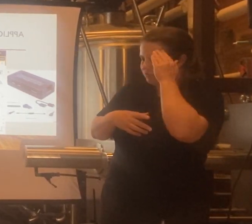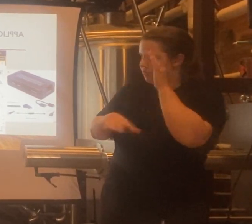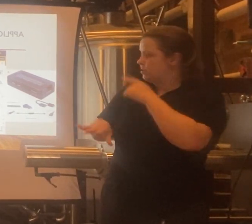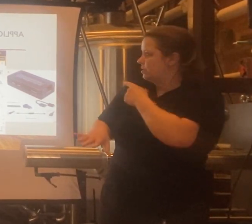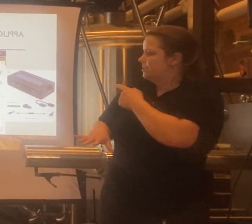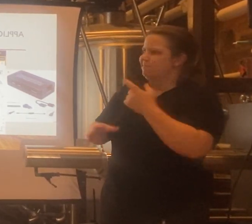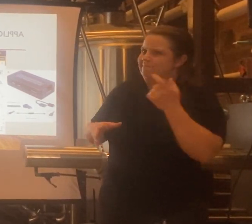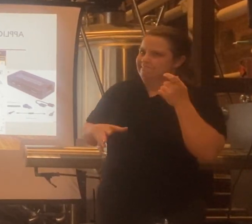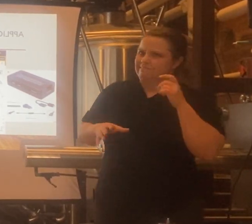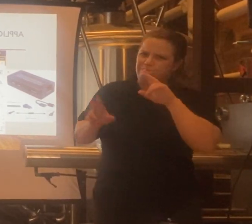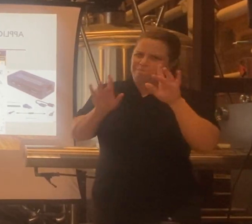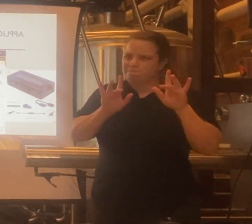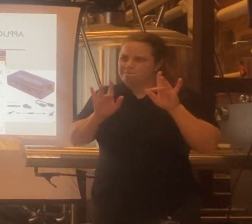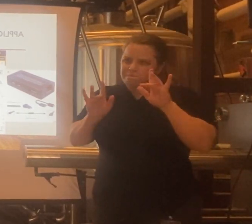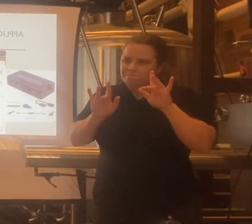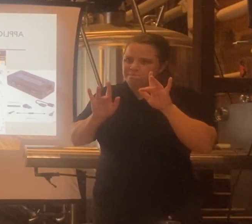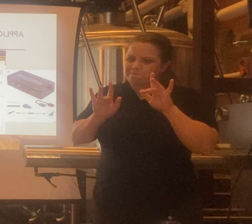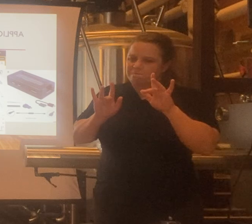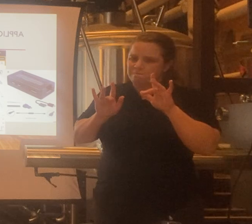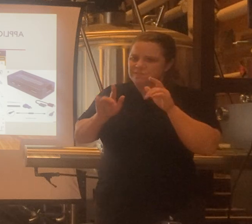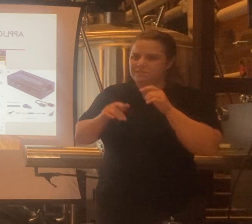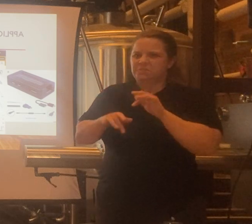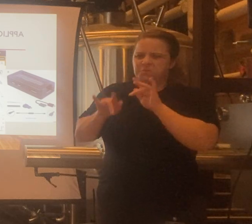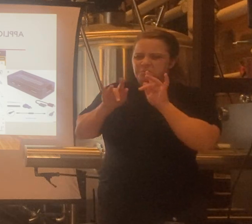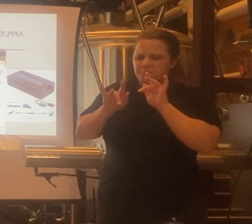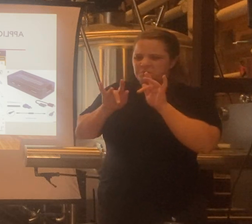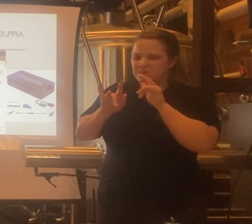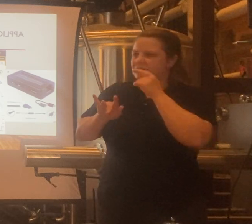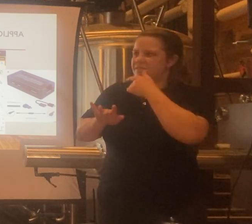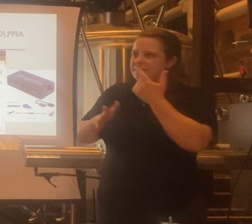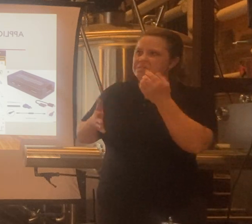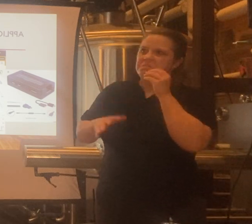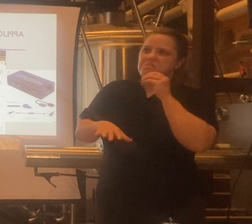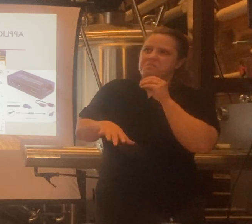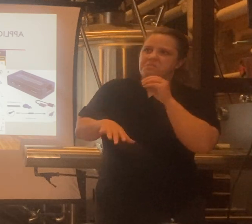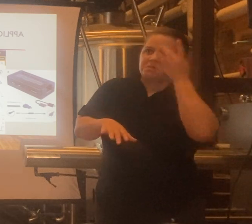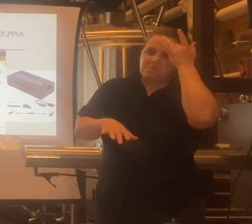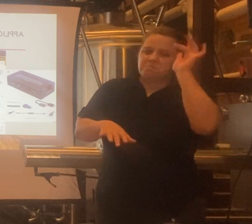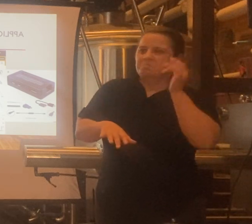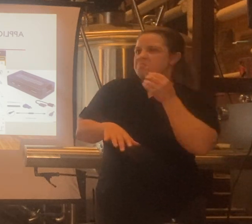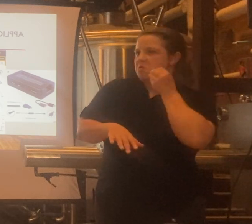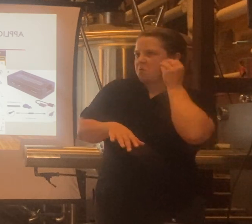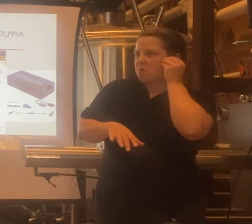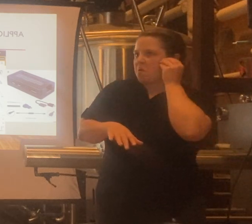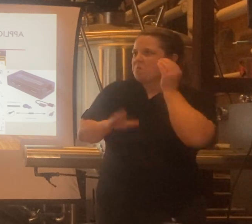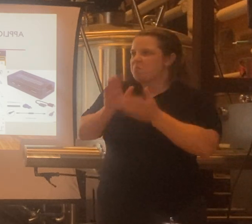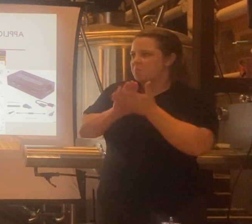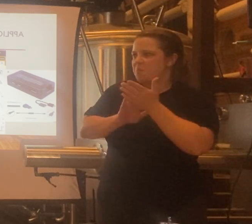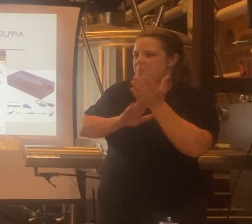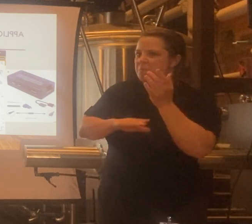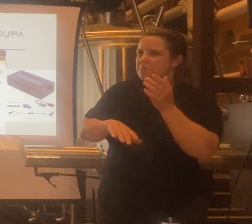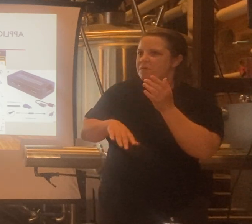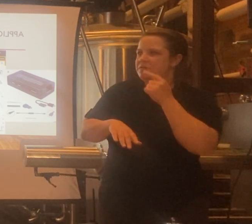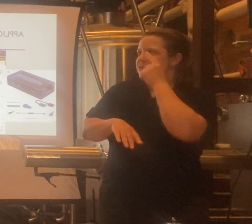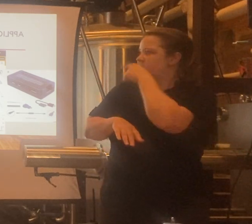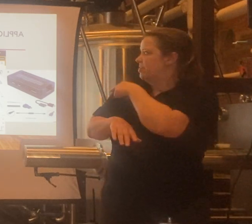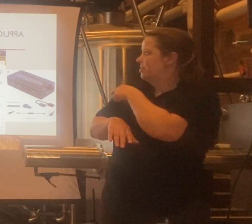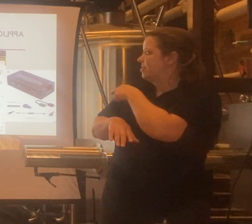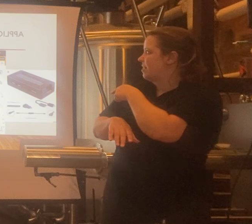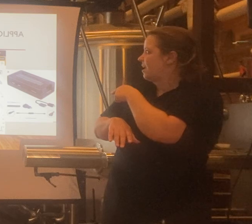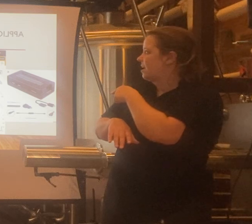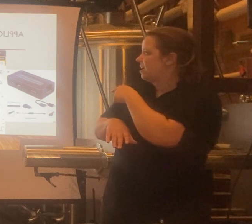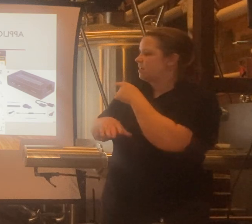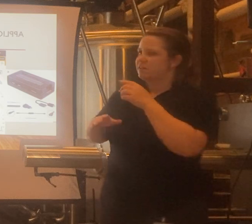computers. Smart homes like Home Assistant runs on a Raspberry Pi. This thing runs a piece of software called Solar Assistant.